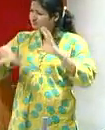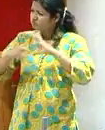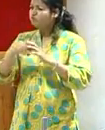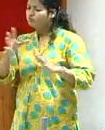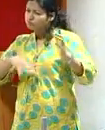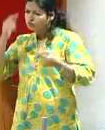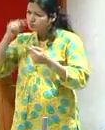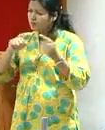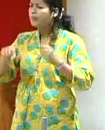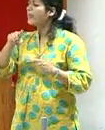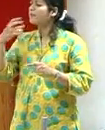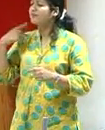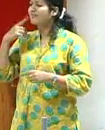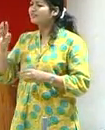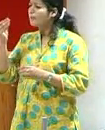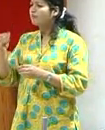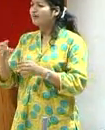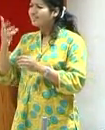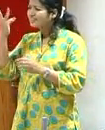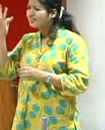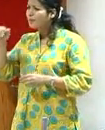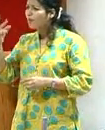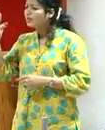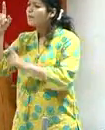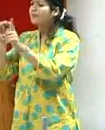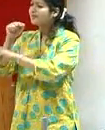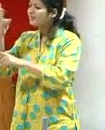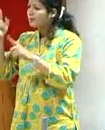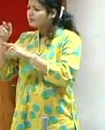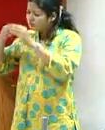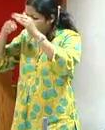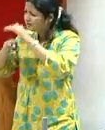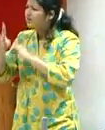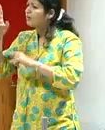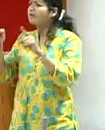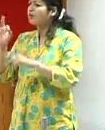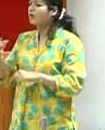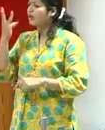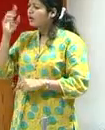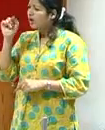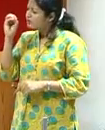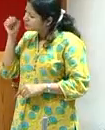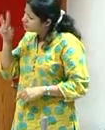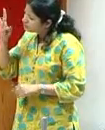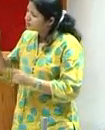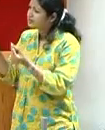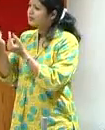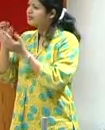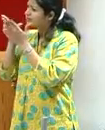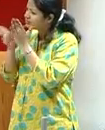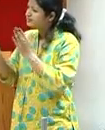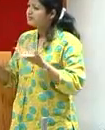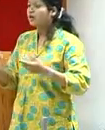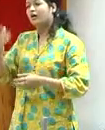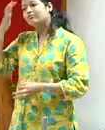see that more disabled persons organizations all over India are equally active in terms of the legal advocacy route. In